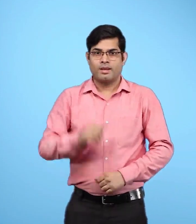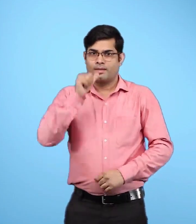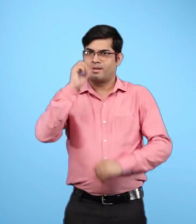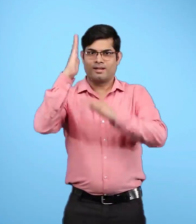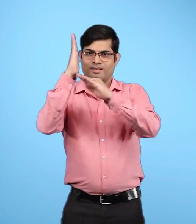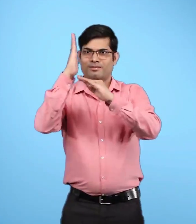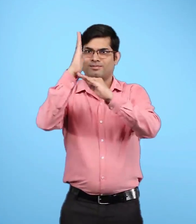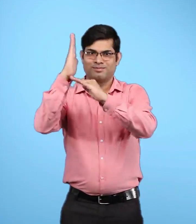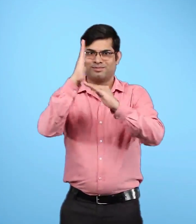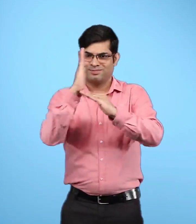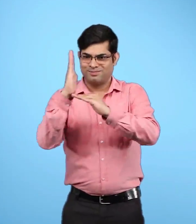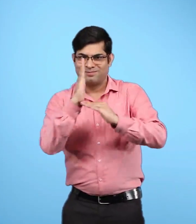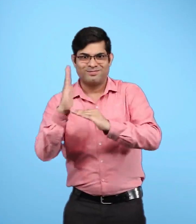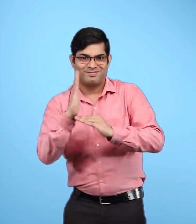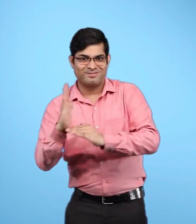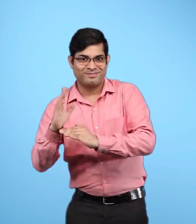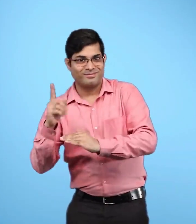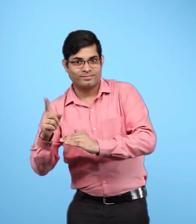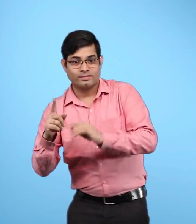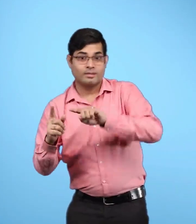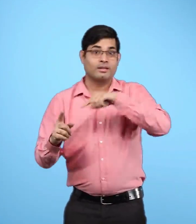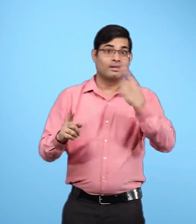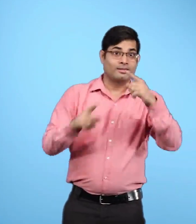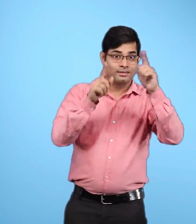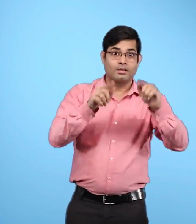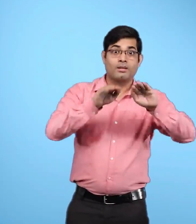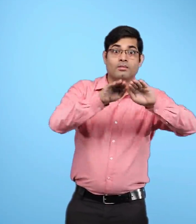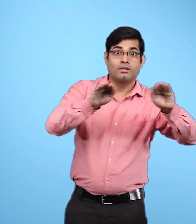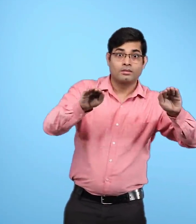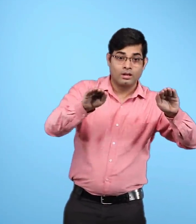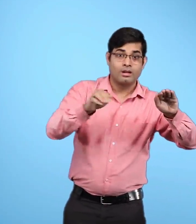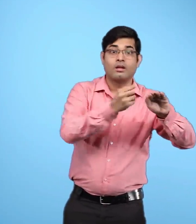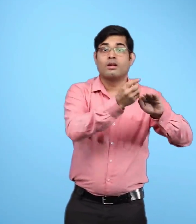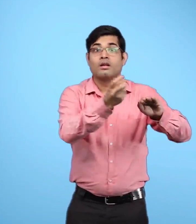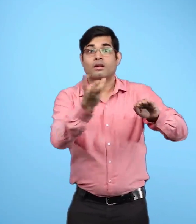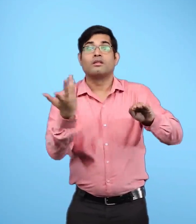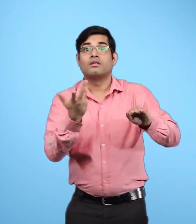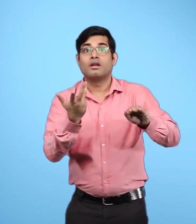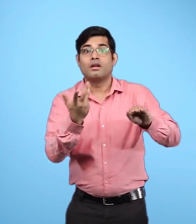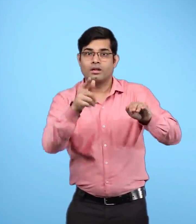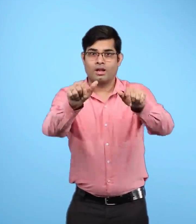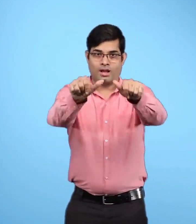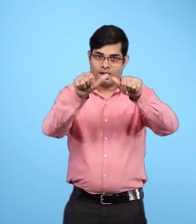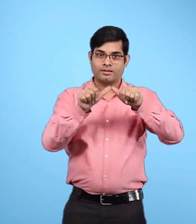Column 1 is for how many glasses and column 2 is for number of children.